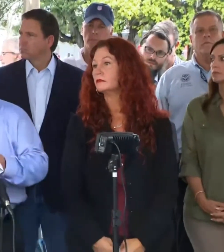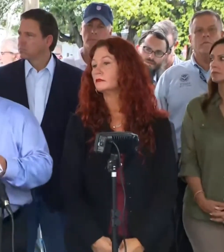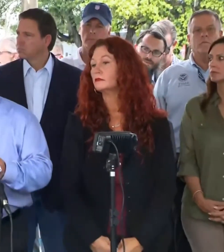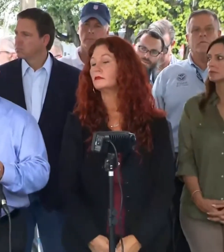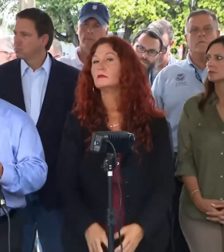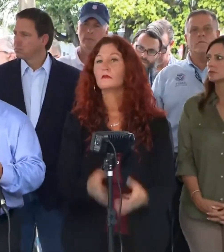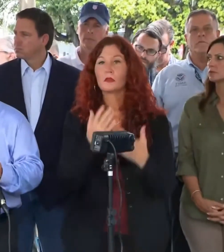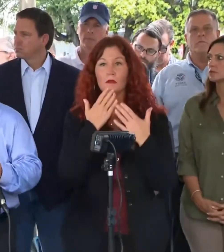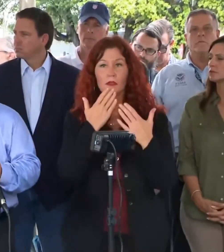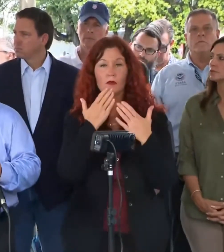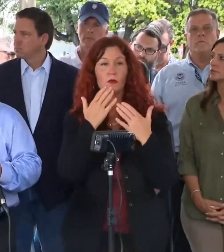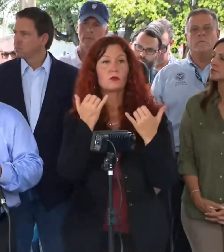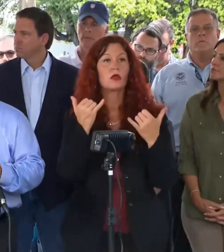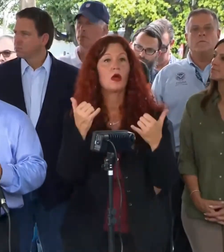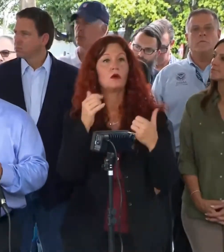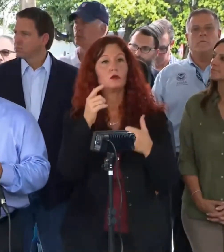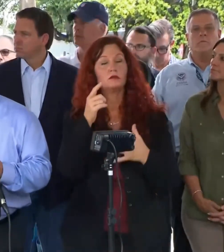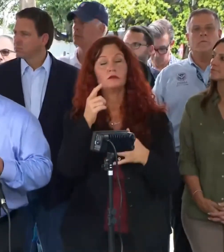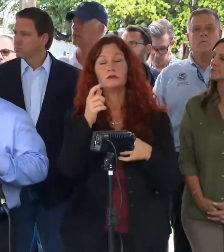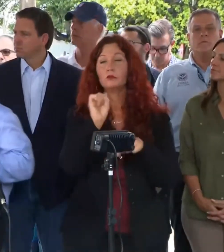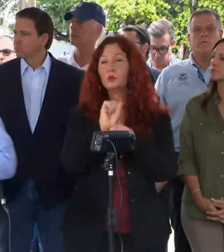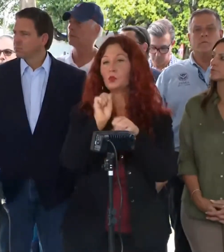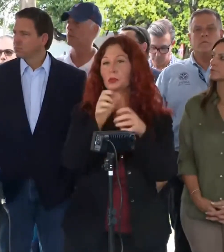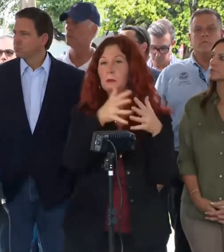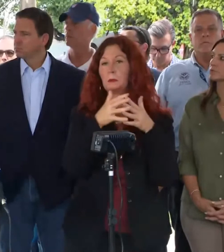Thank you, Chief. And for the American Red Cross, Ryan Logan.